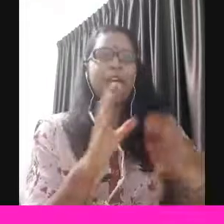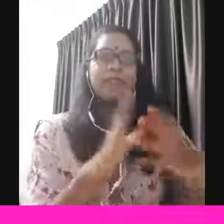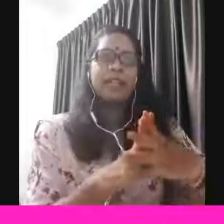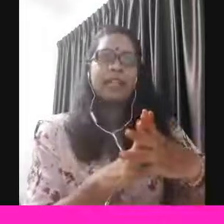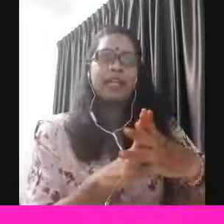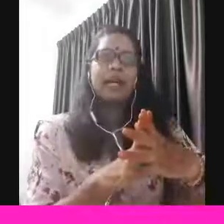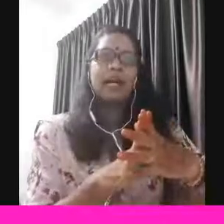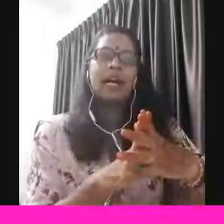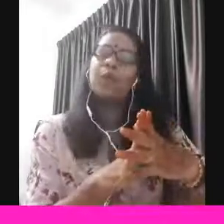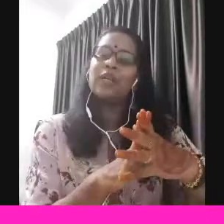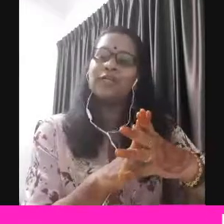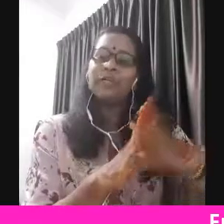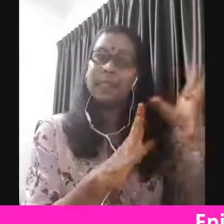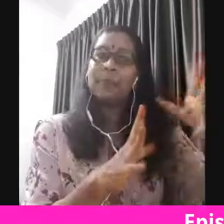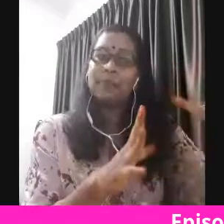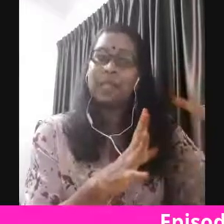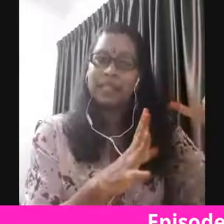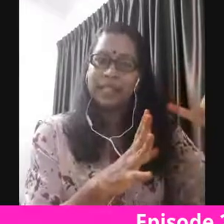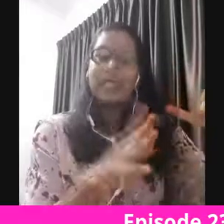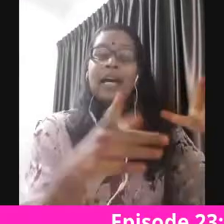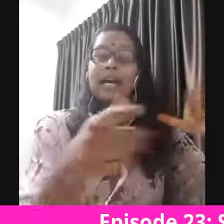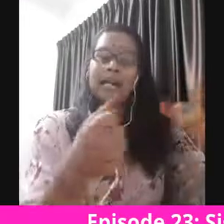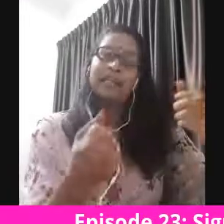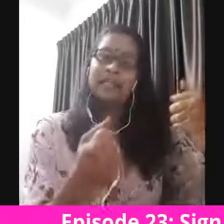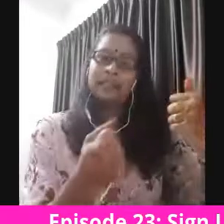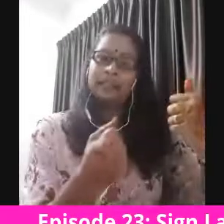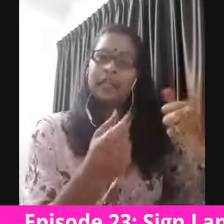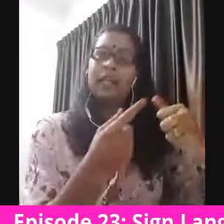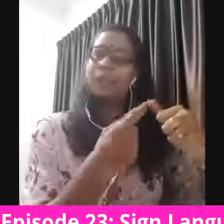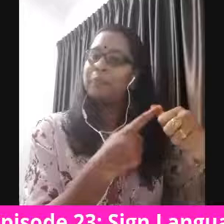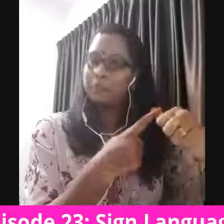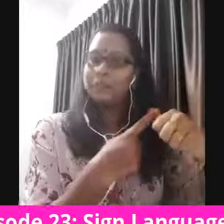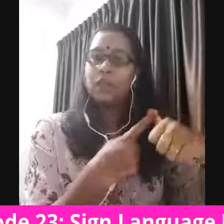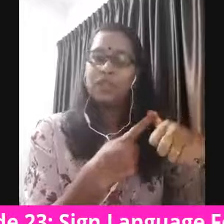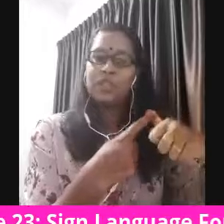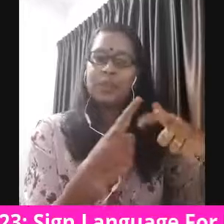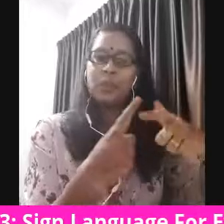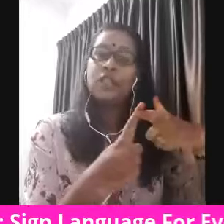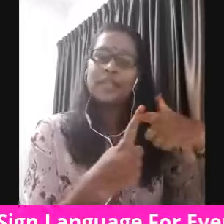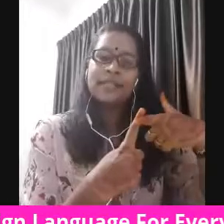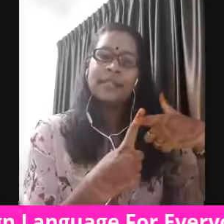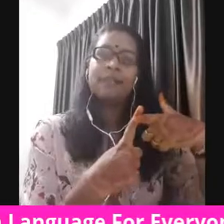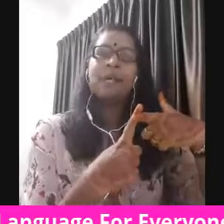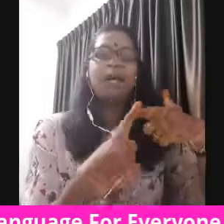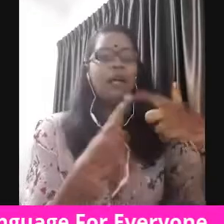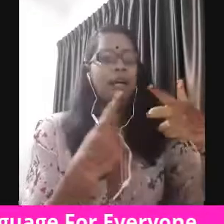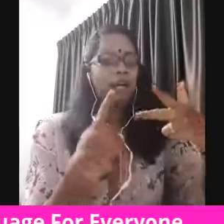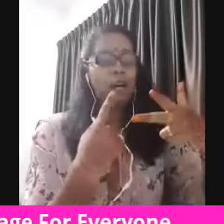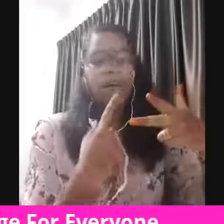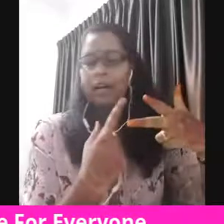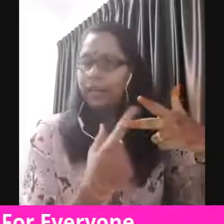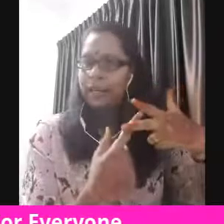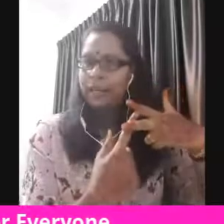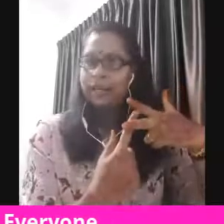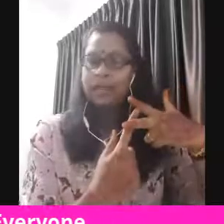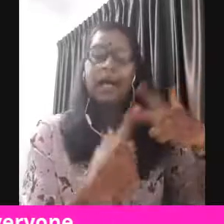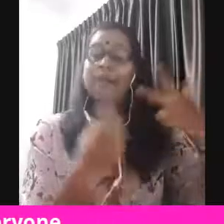Yeah, 5 years, I was in masalah pembelajaran, that Mm-hmm. Down syndrome, Down autism, syndrome style.